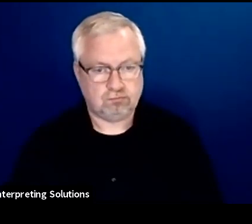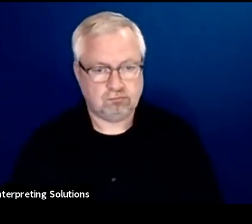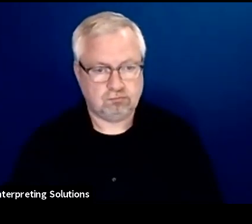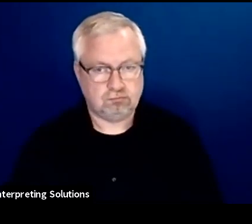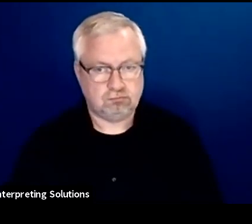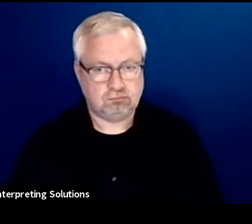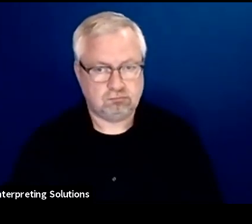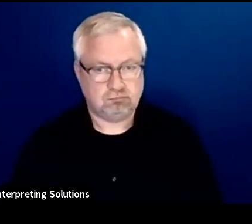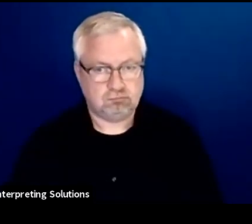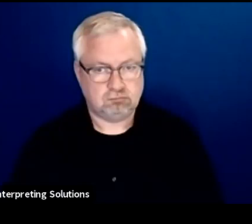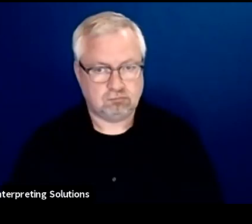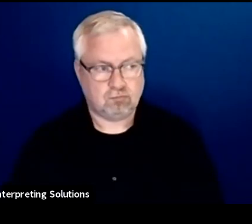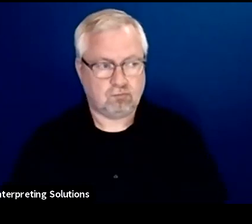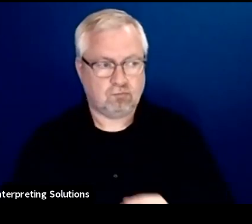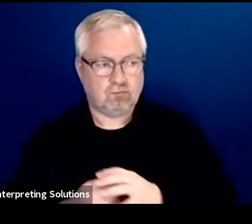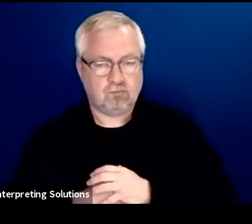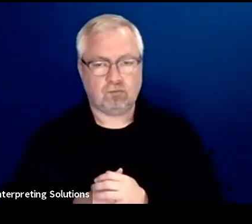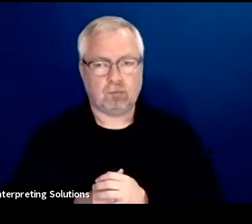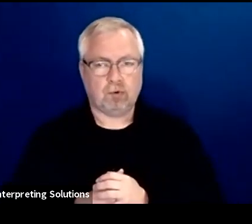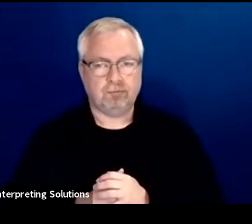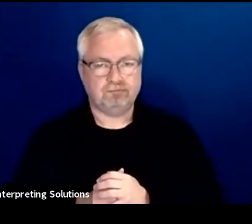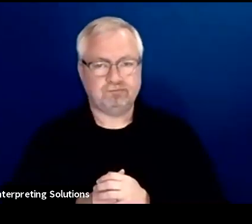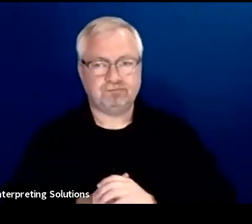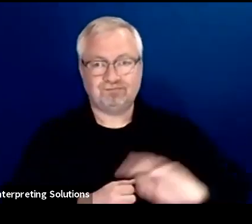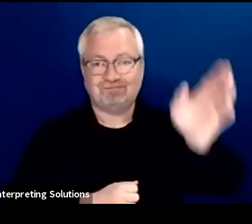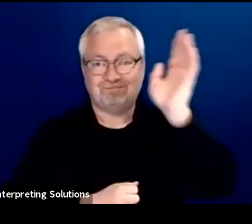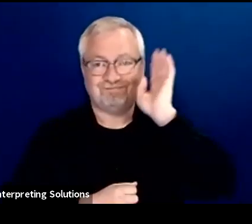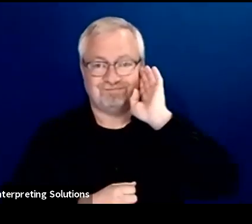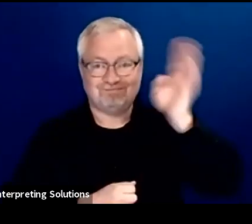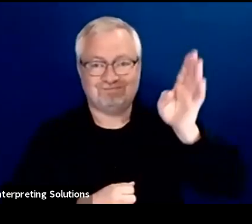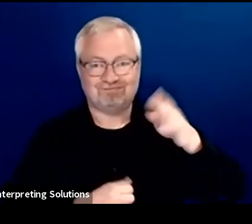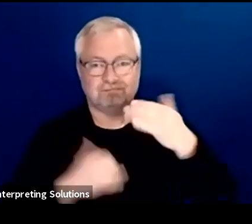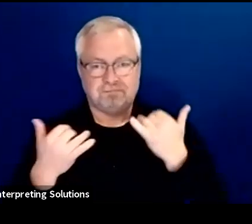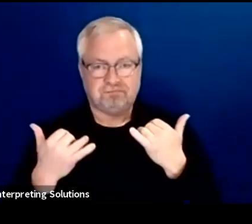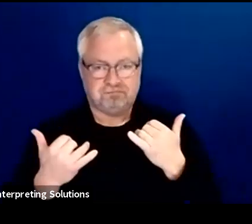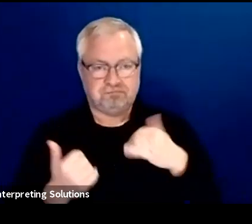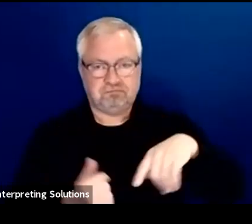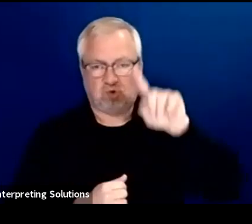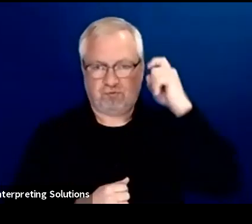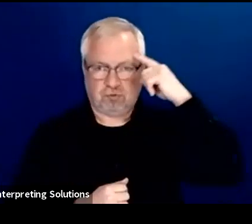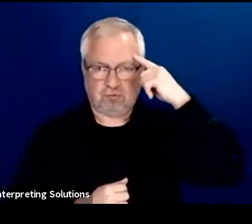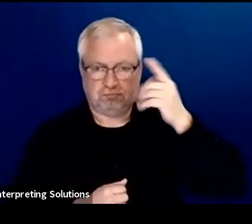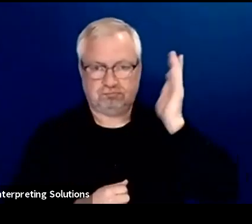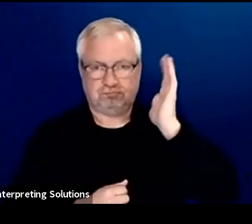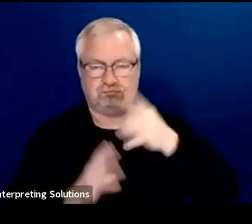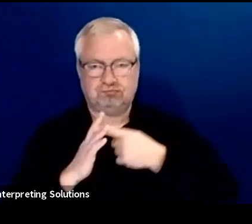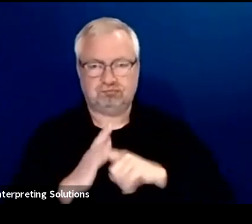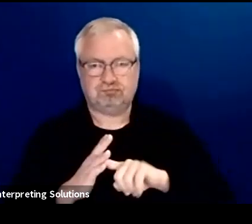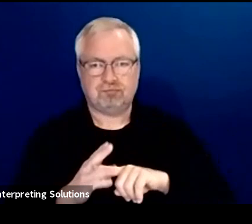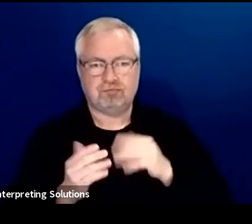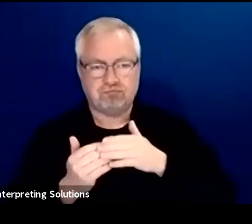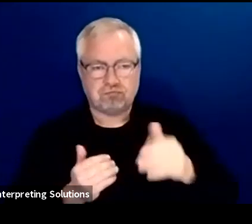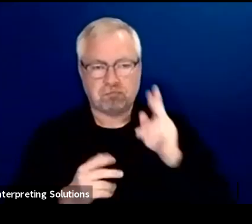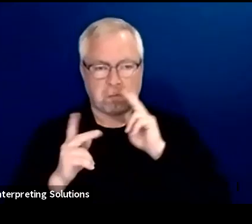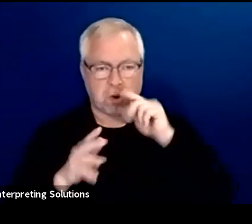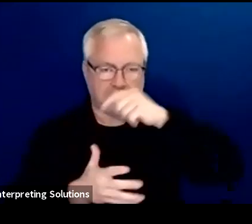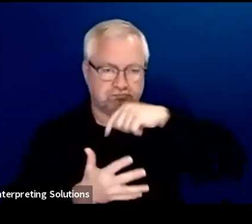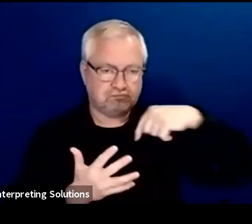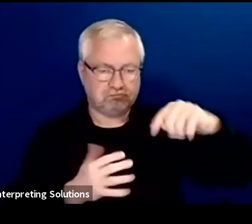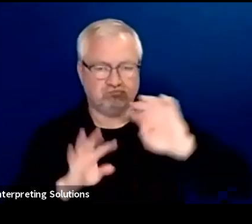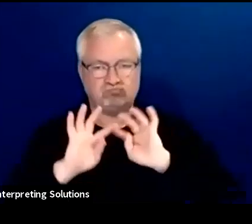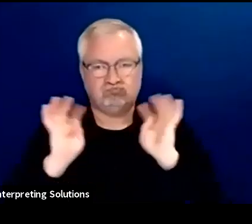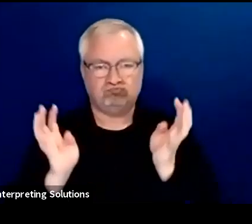Herkey. As a reminder, we ask reporters limit themselves to one question each with an on-topic follow-up. And now I would like to turn it over to